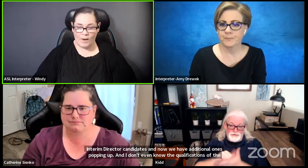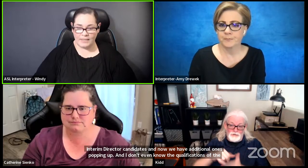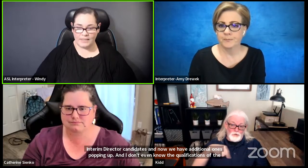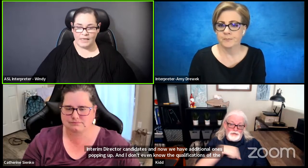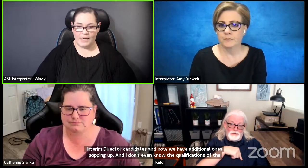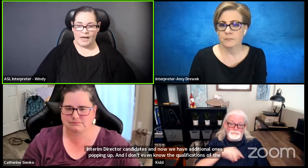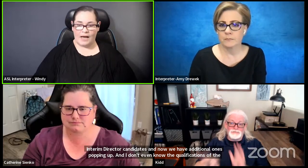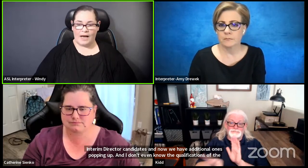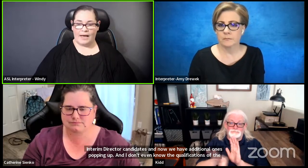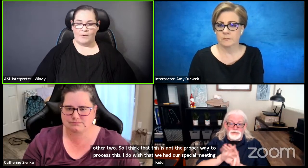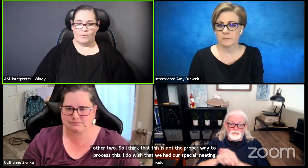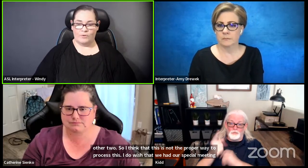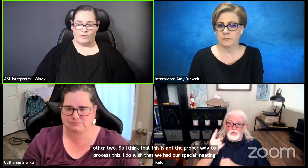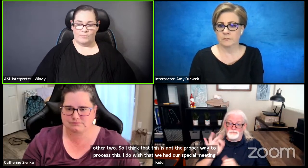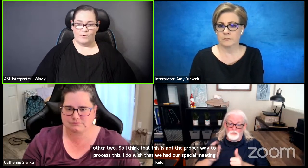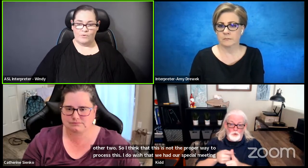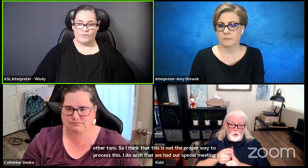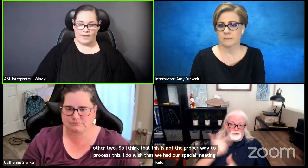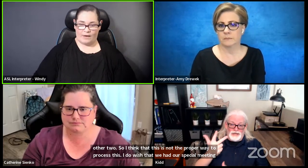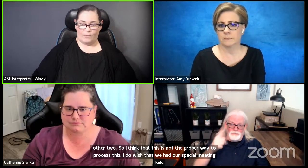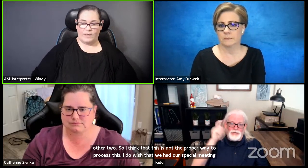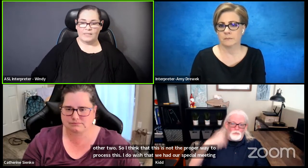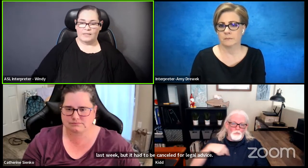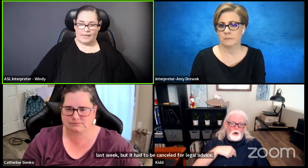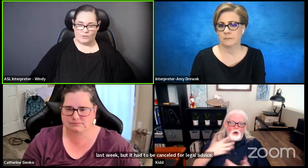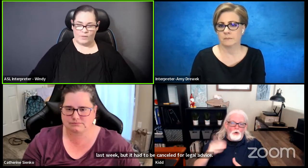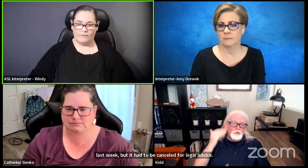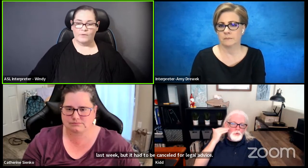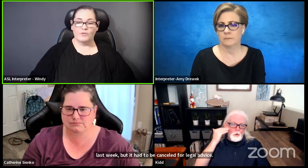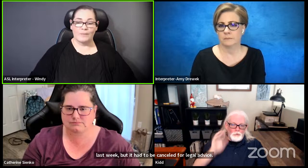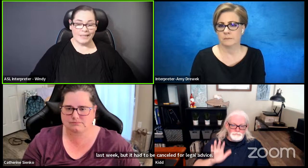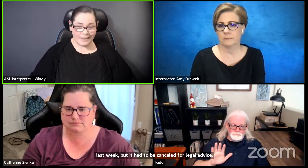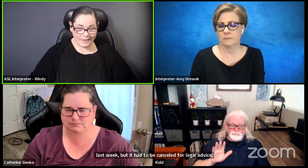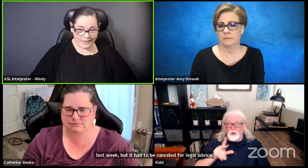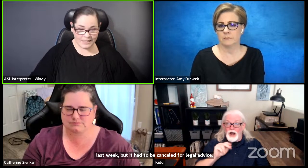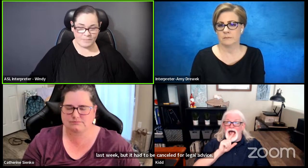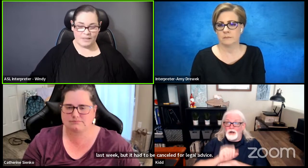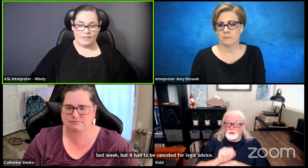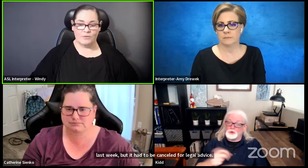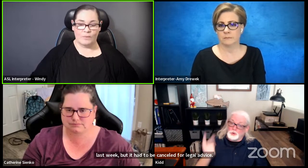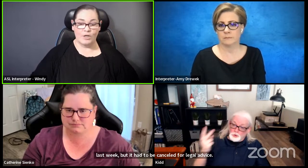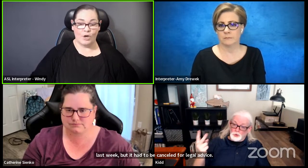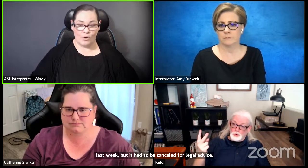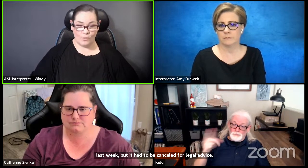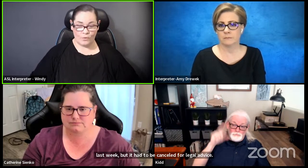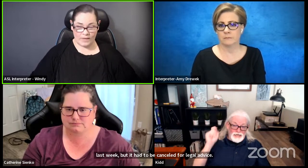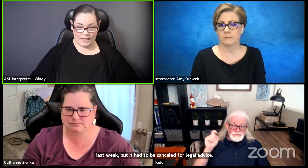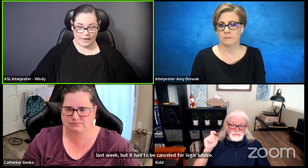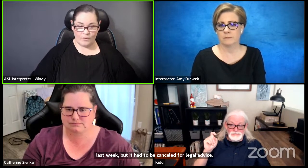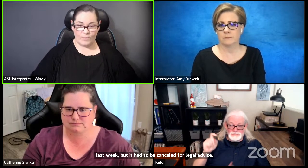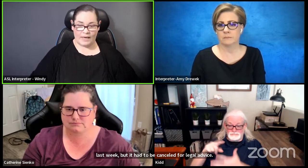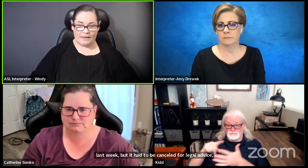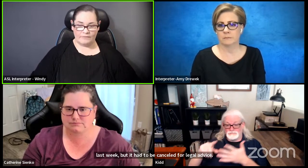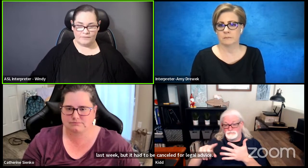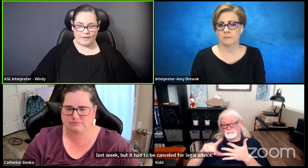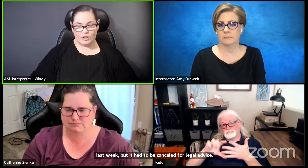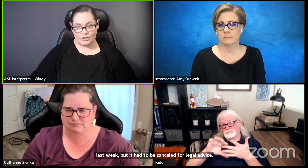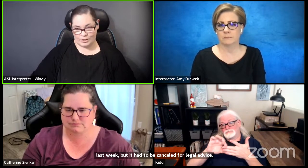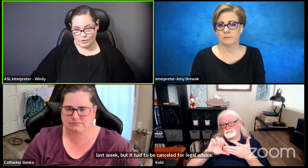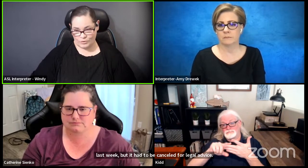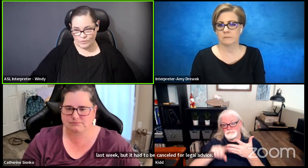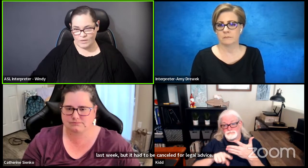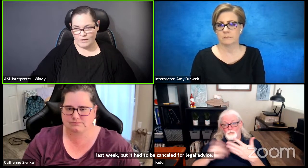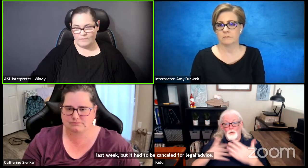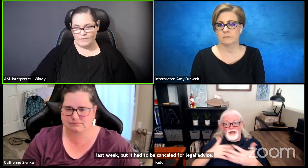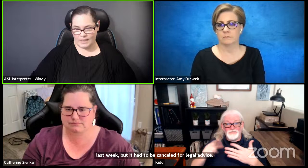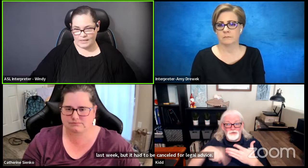To the point, I would move that we select one of those 3 candidates because we know who they are. We have